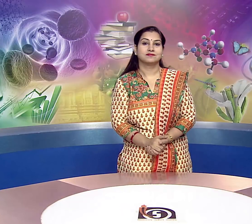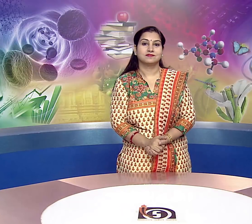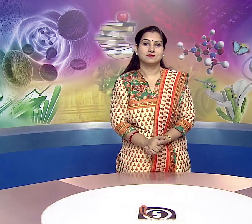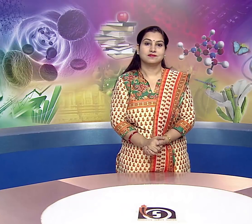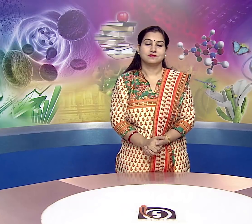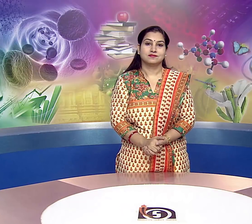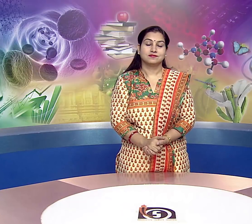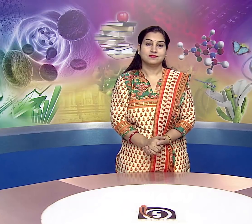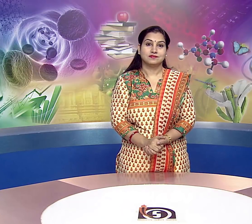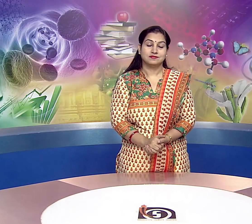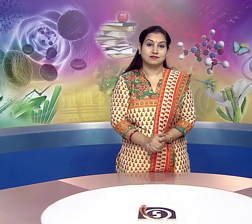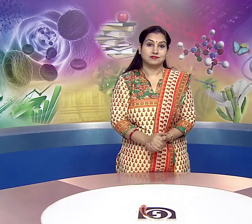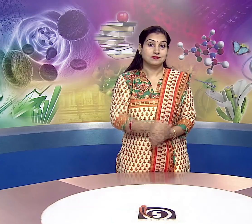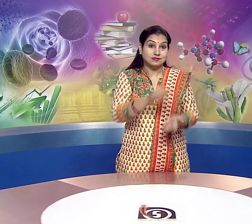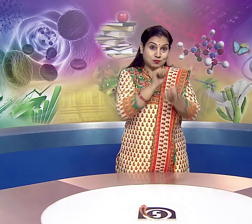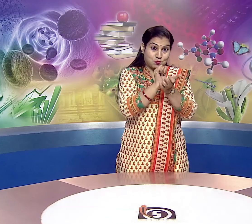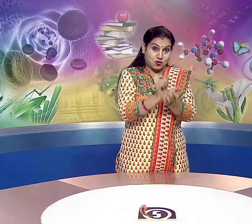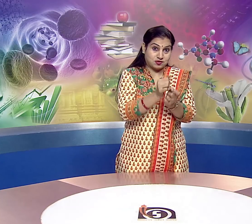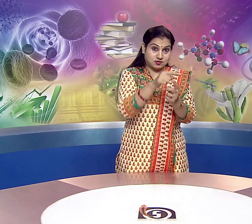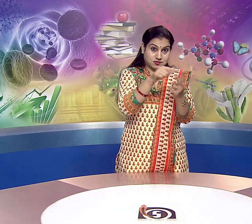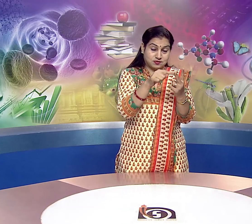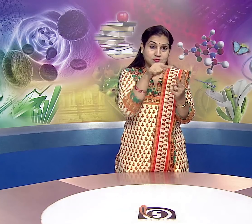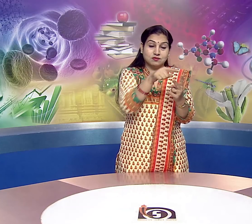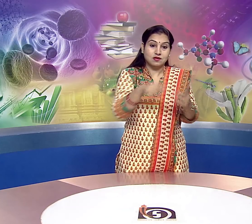the constables ran for their life,